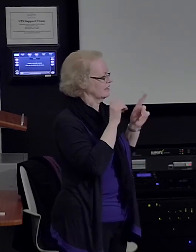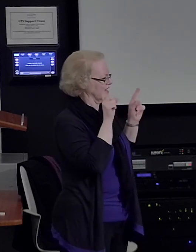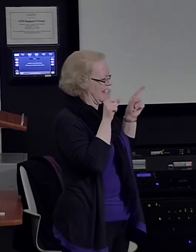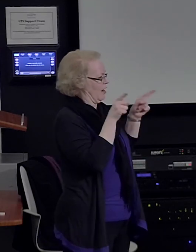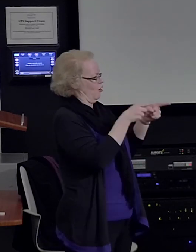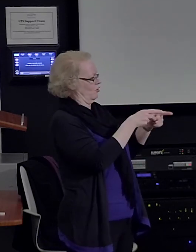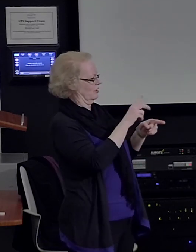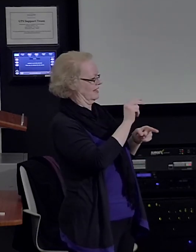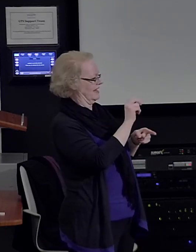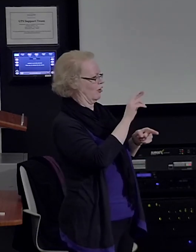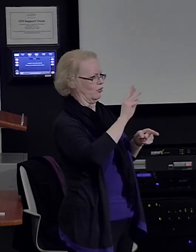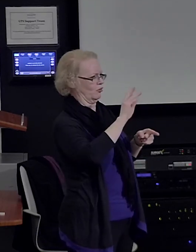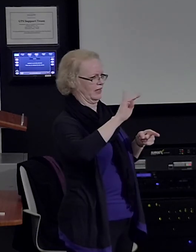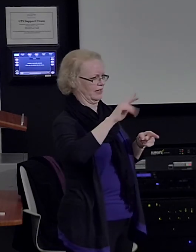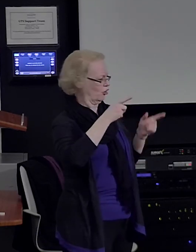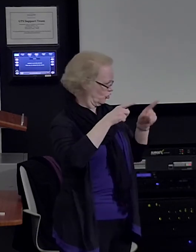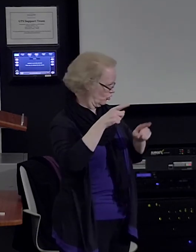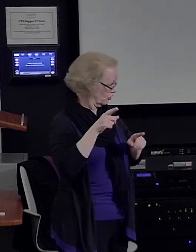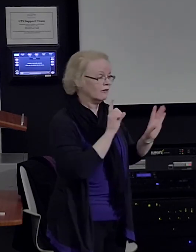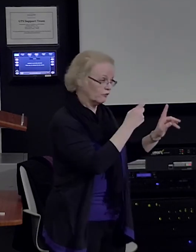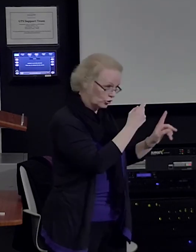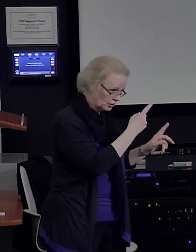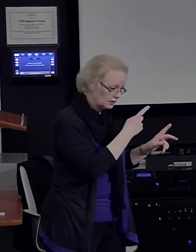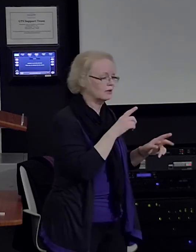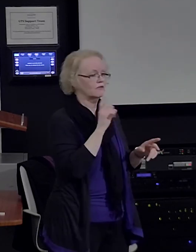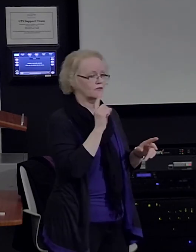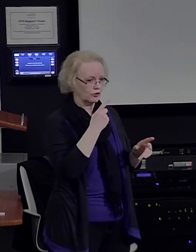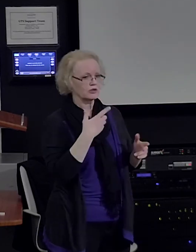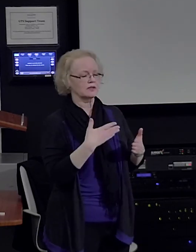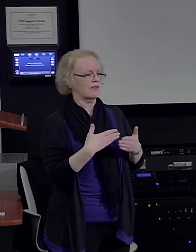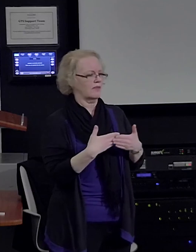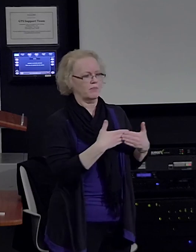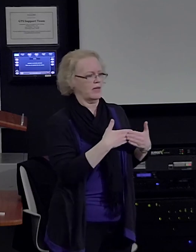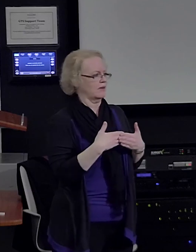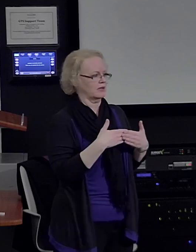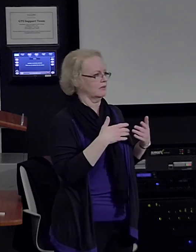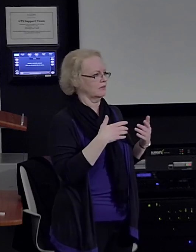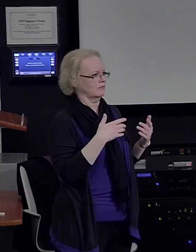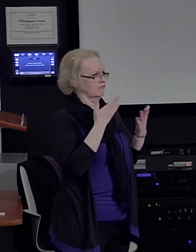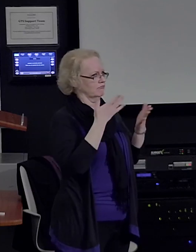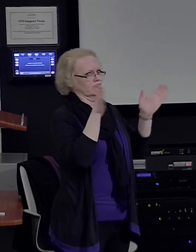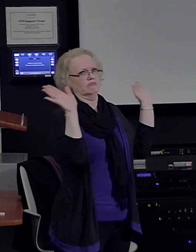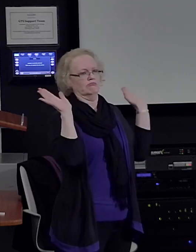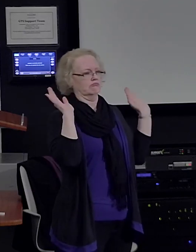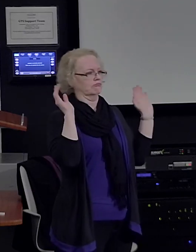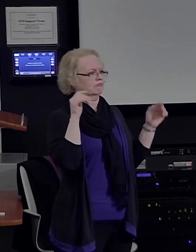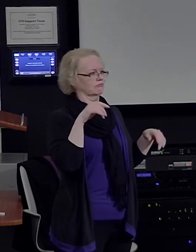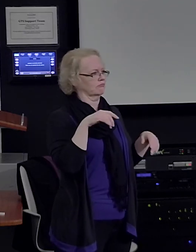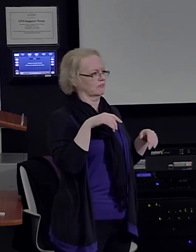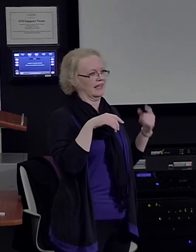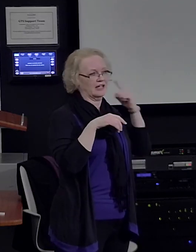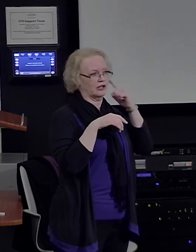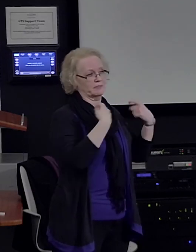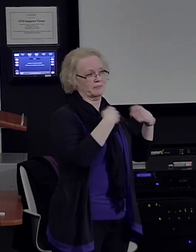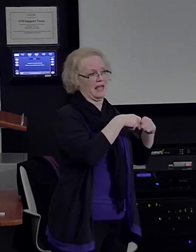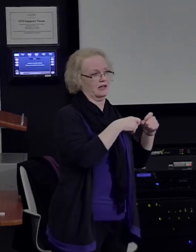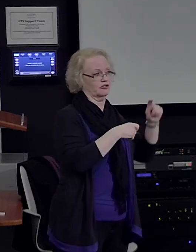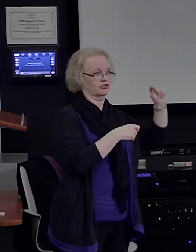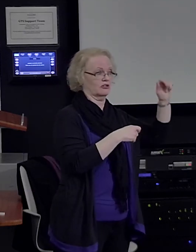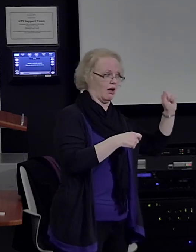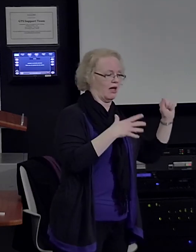the babies first of all in the beginning they treat a spanish um ta and